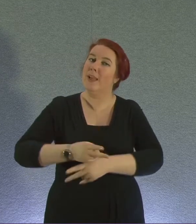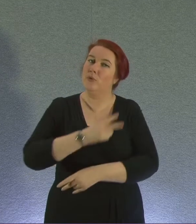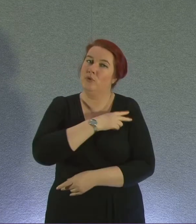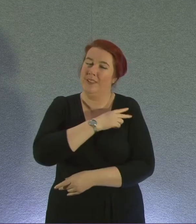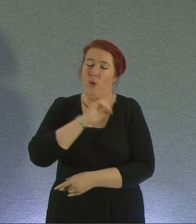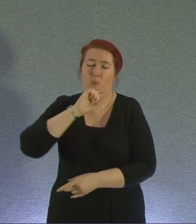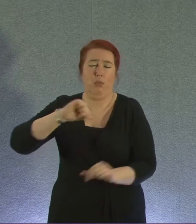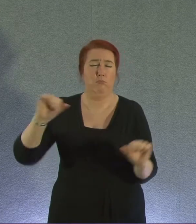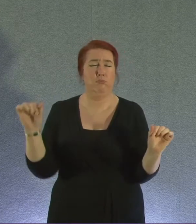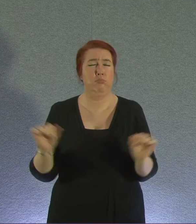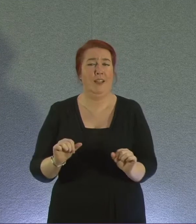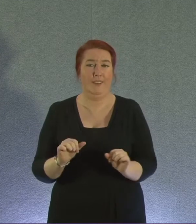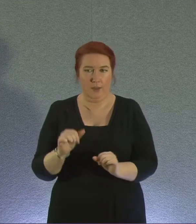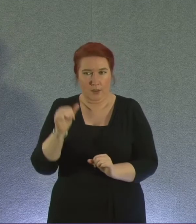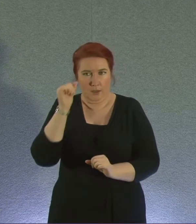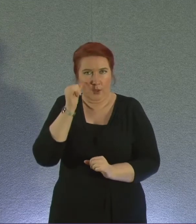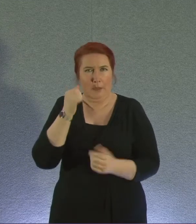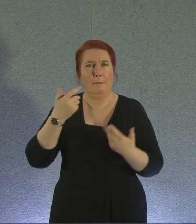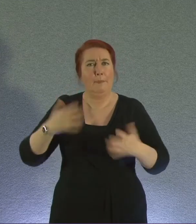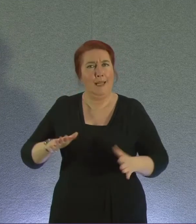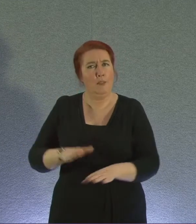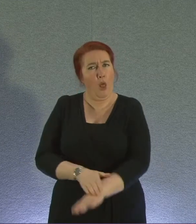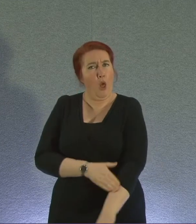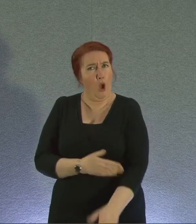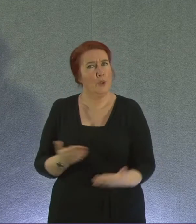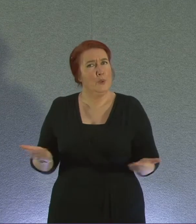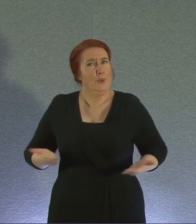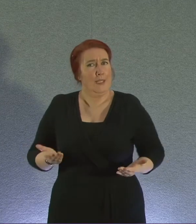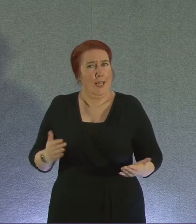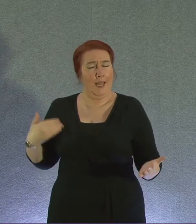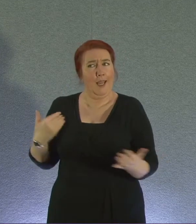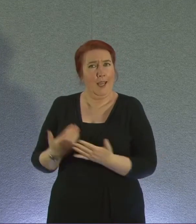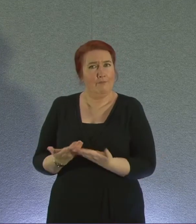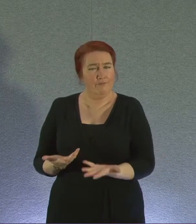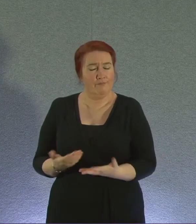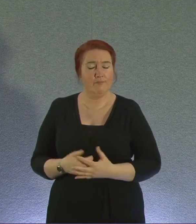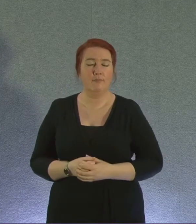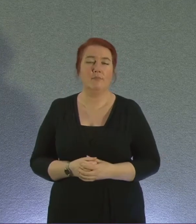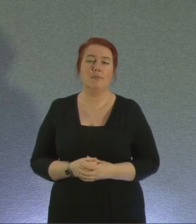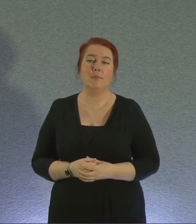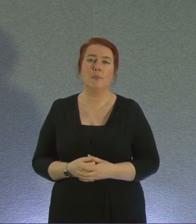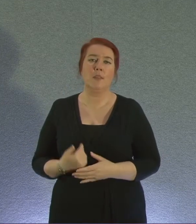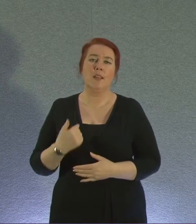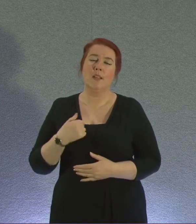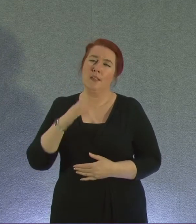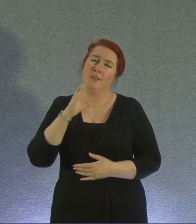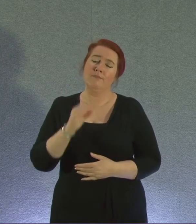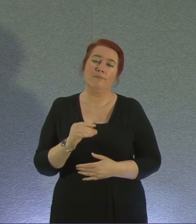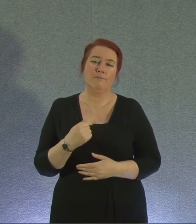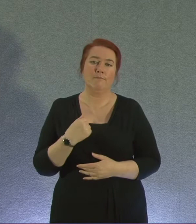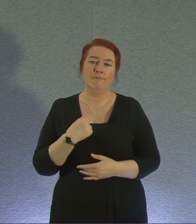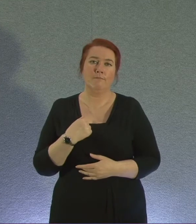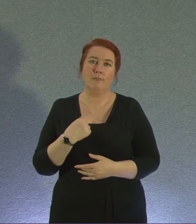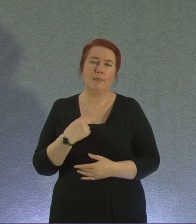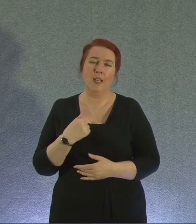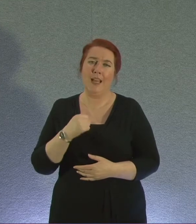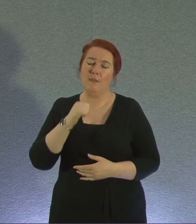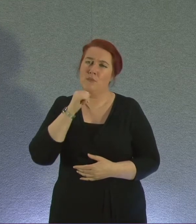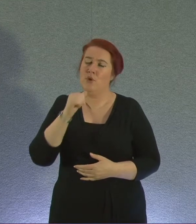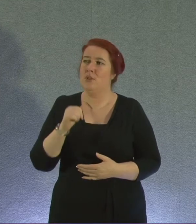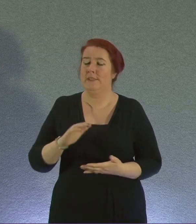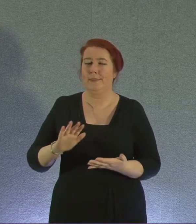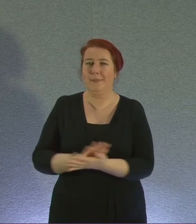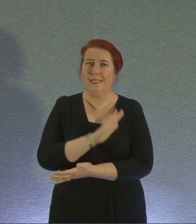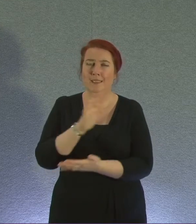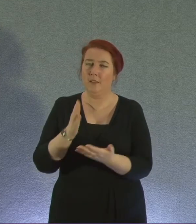brief indeed. This has been a long day. I don't express any pleasure at having spent this day passing